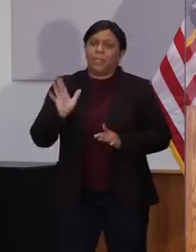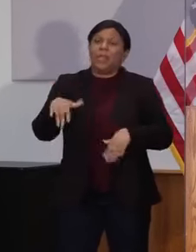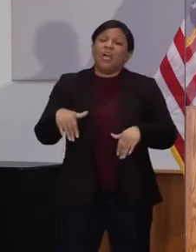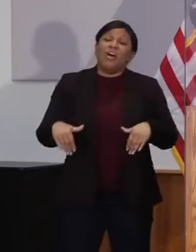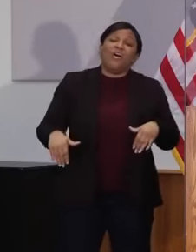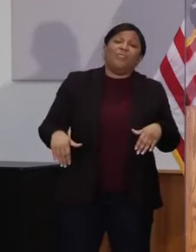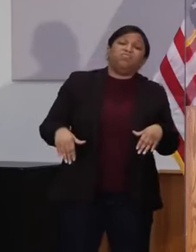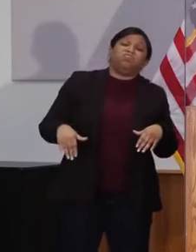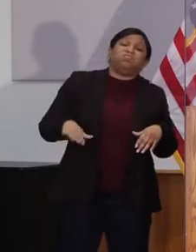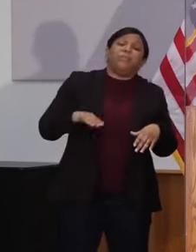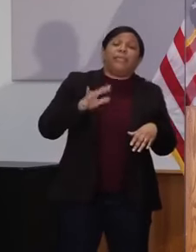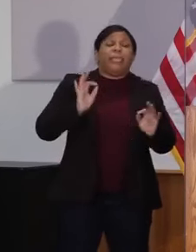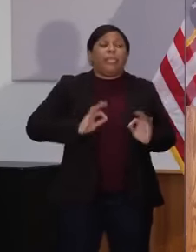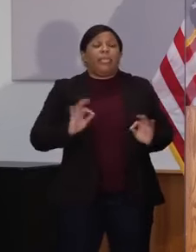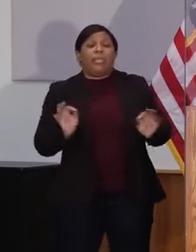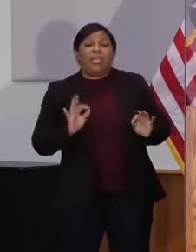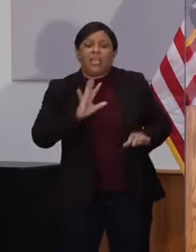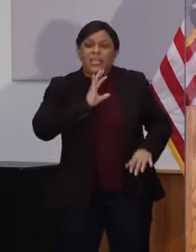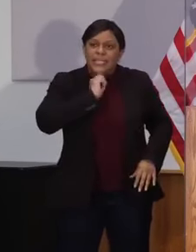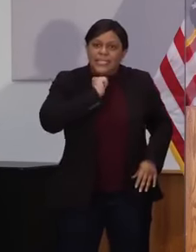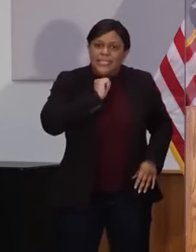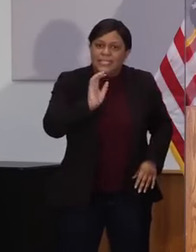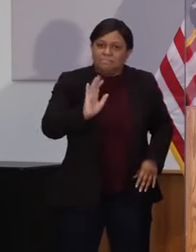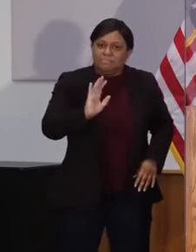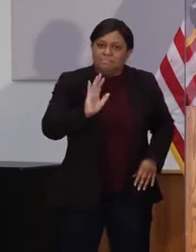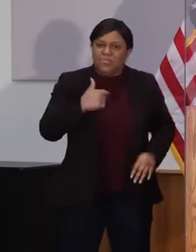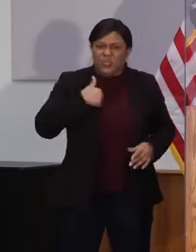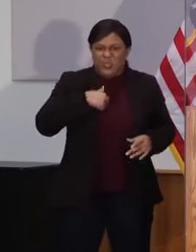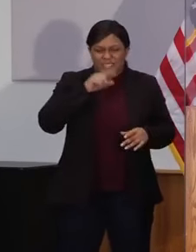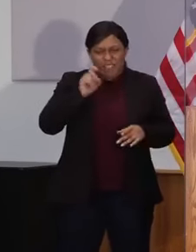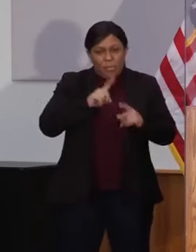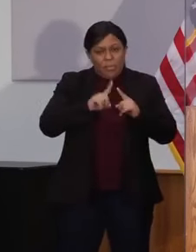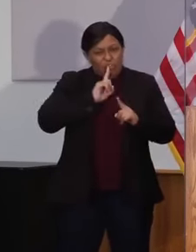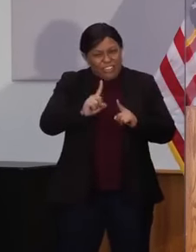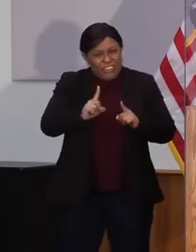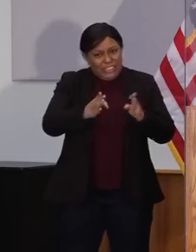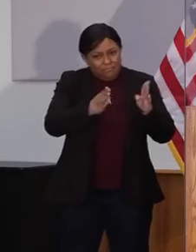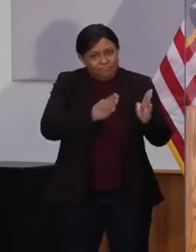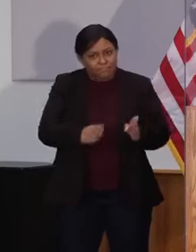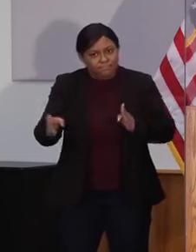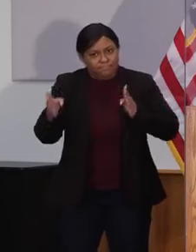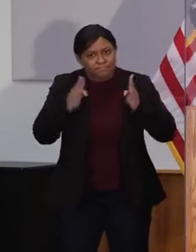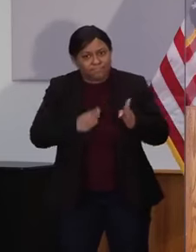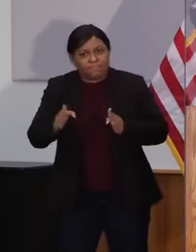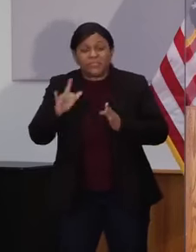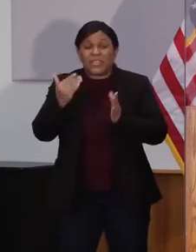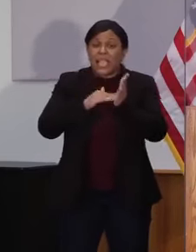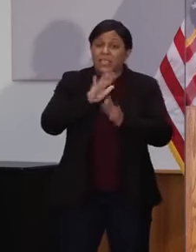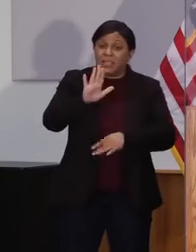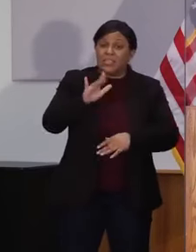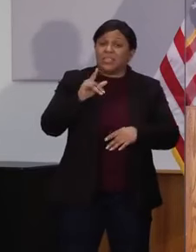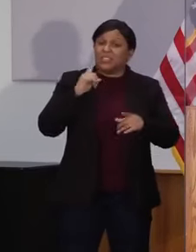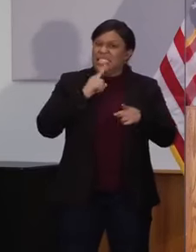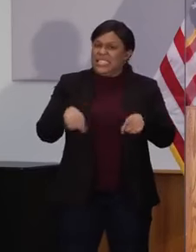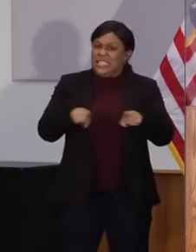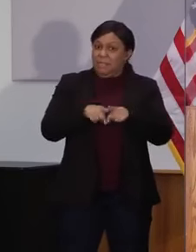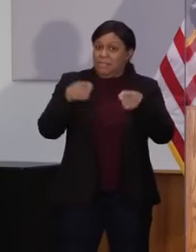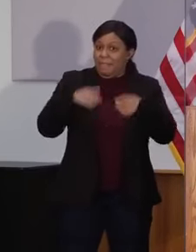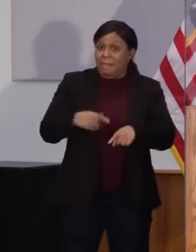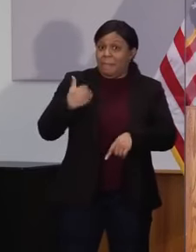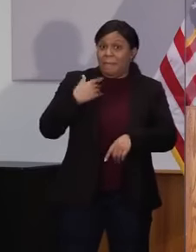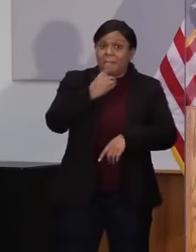we not only have learned from history, but we're well prepared to not repeat the destruction we saw in Minneapolis and St. Paul and other